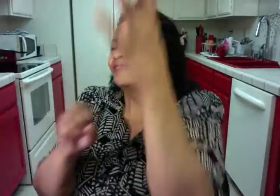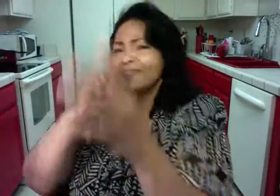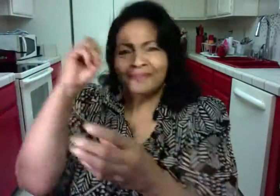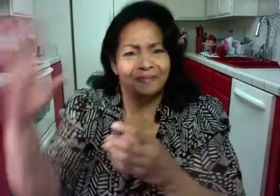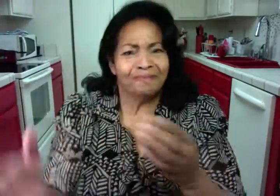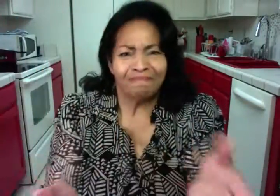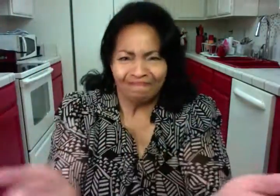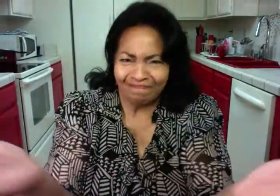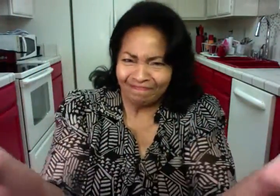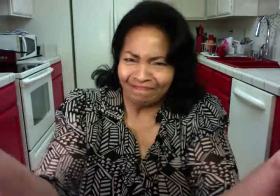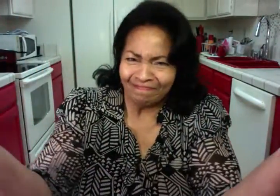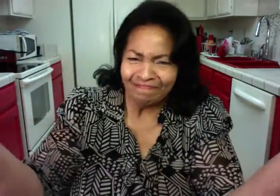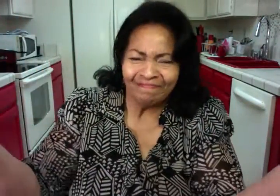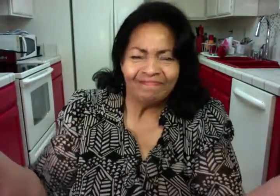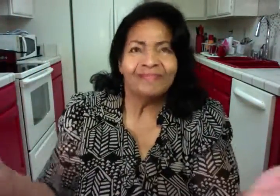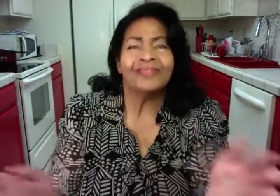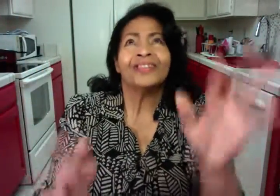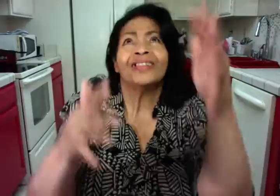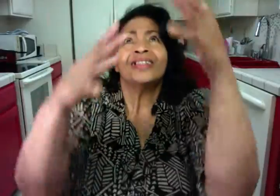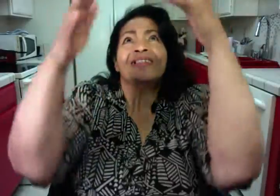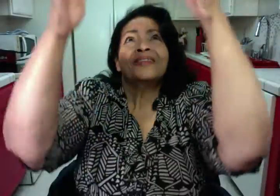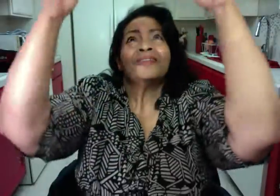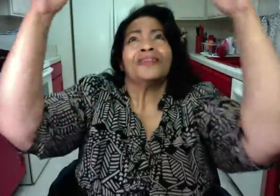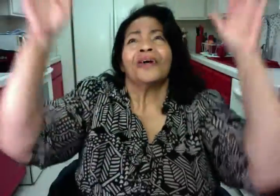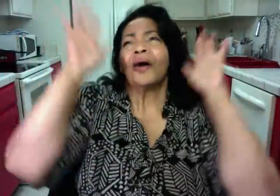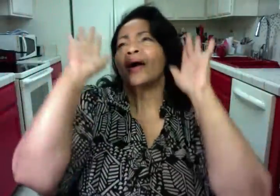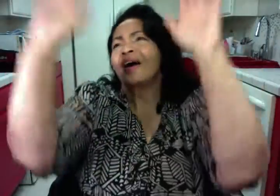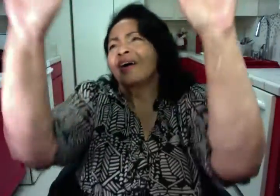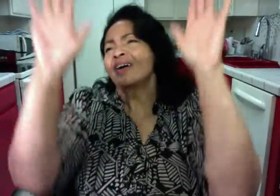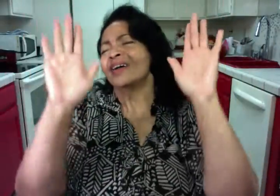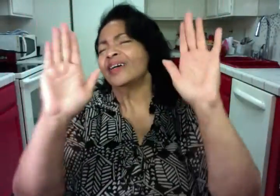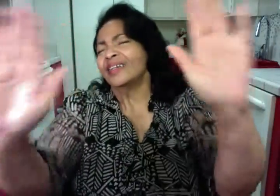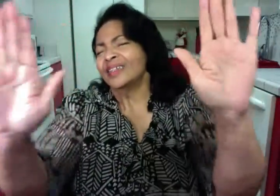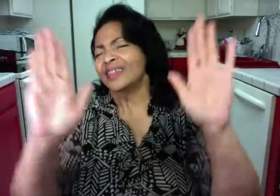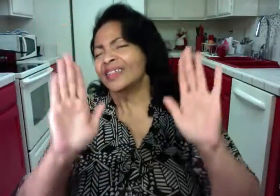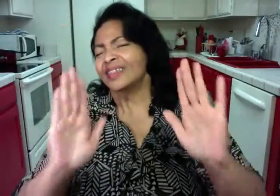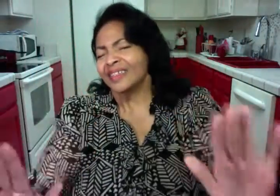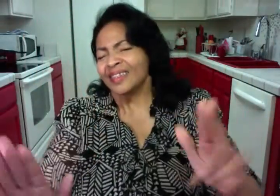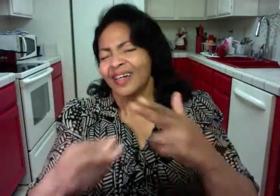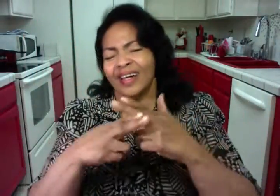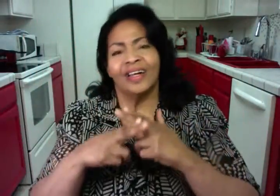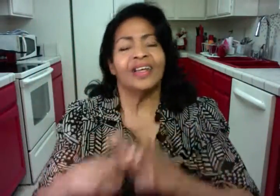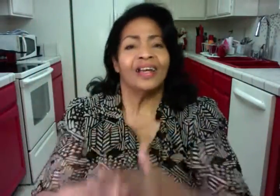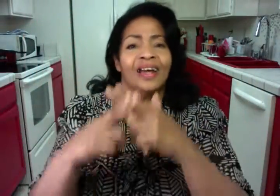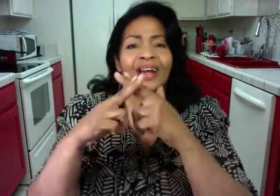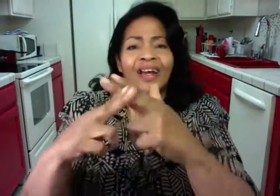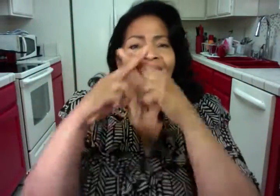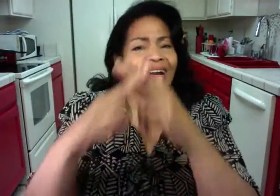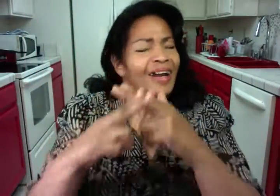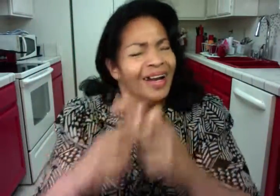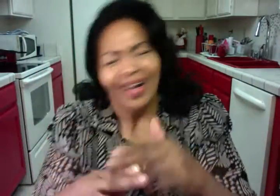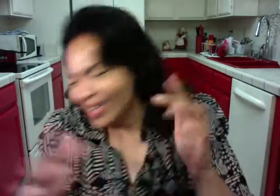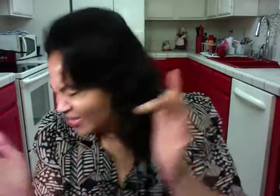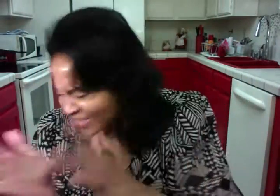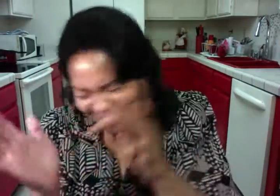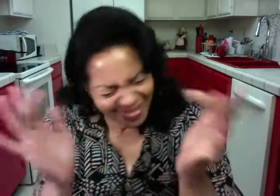The wonderful name The wonderful name Of Jesus